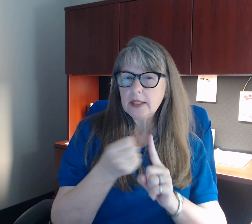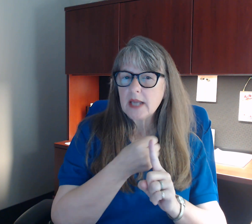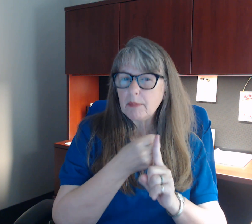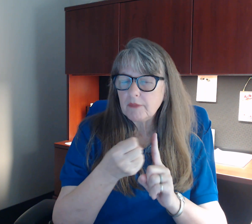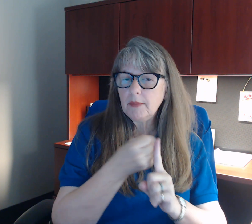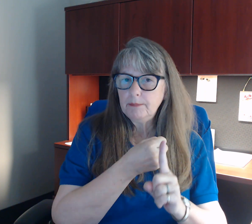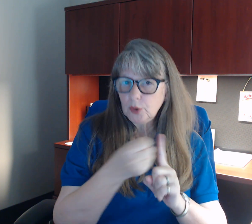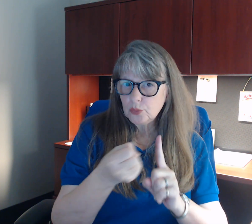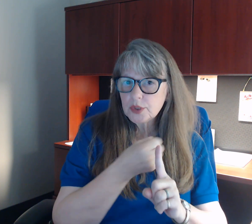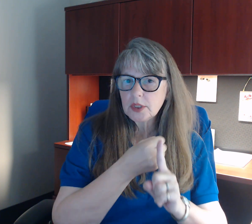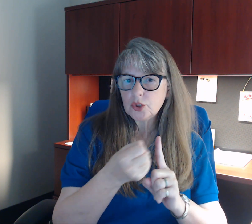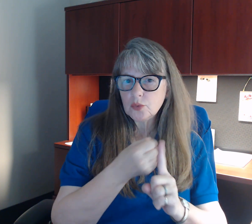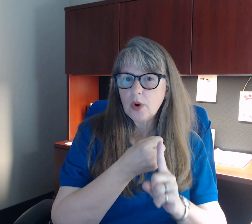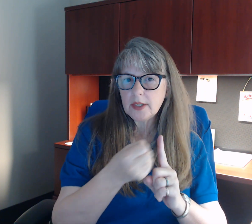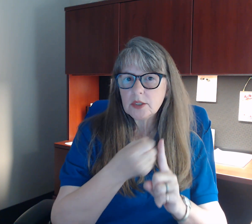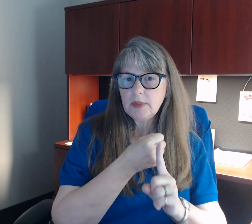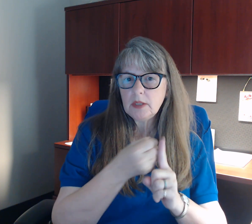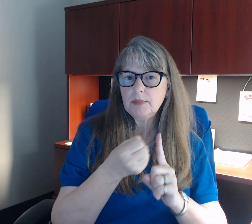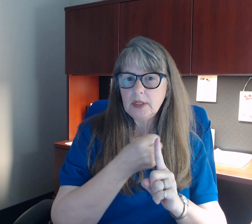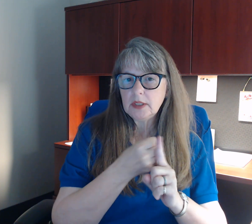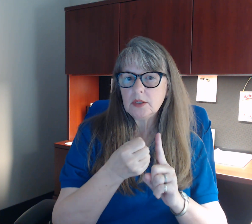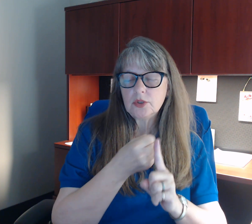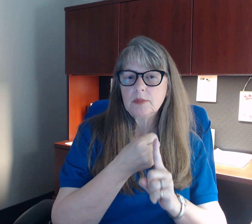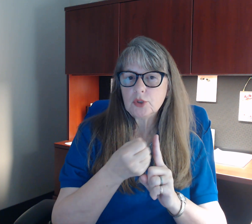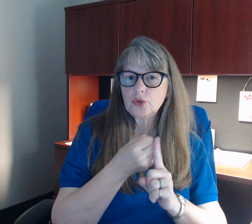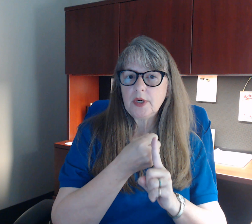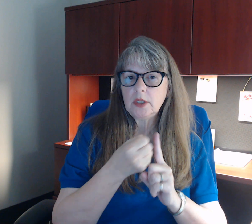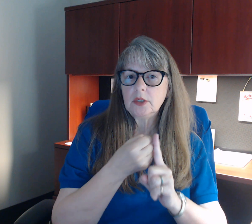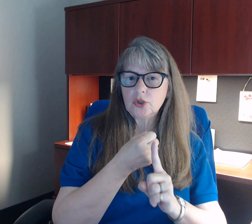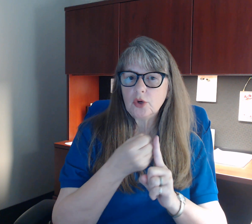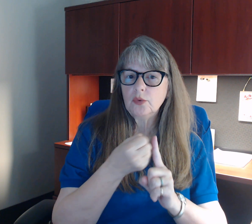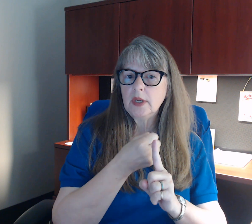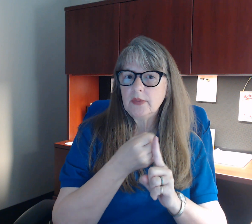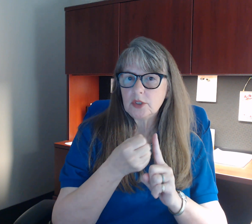type of abuse that you want it to be, but it is demonstrated and shown in this way.